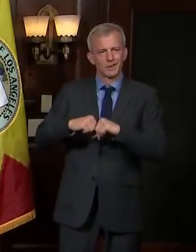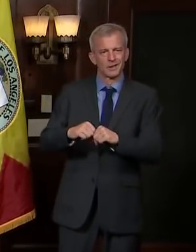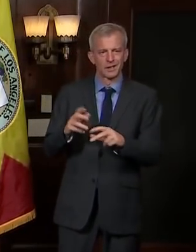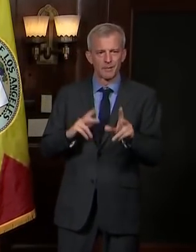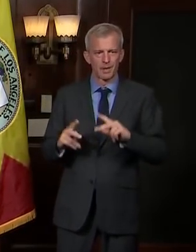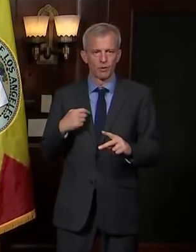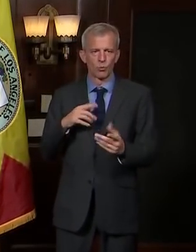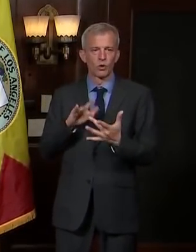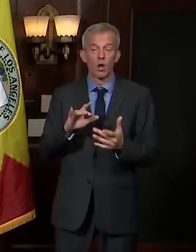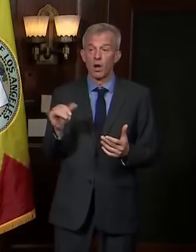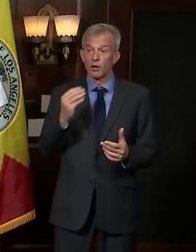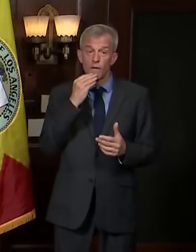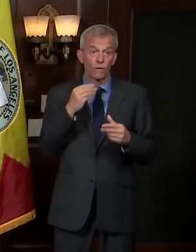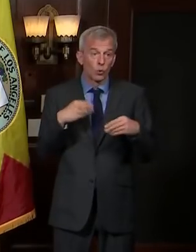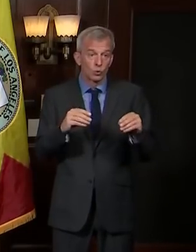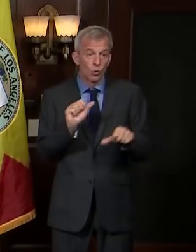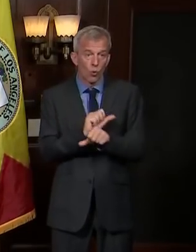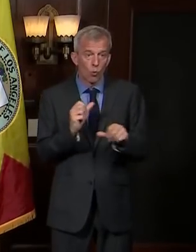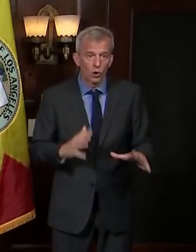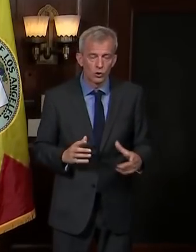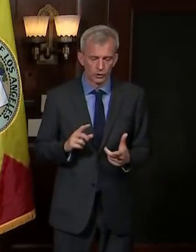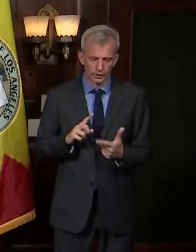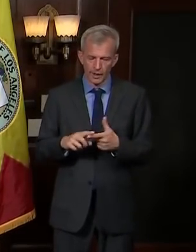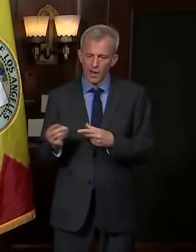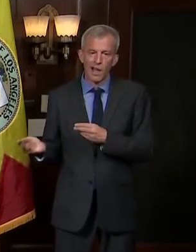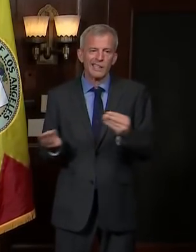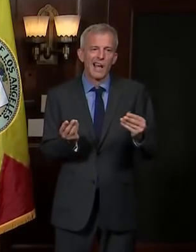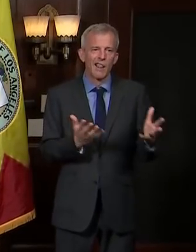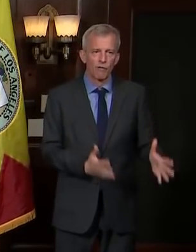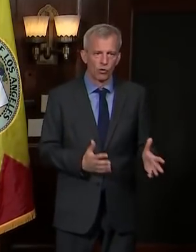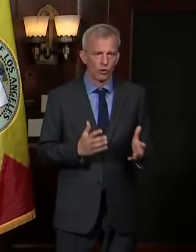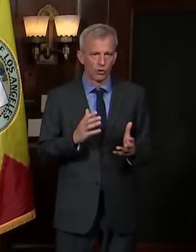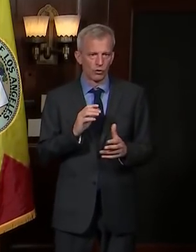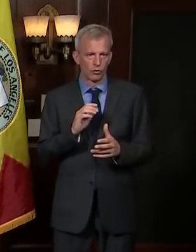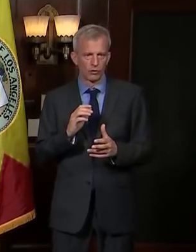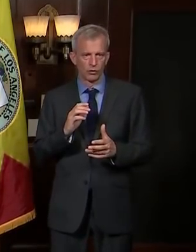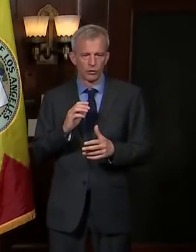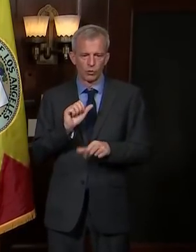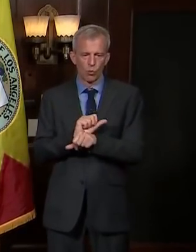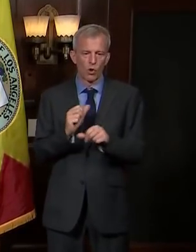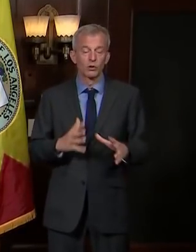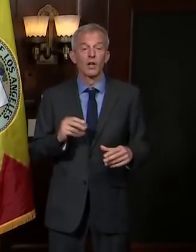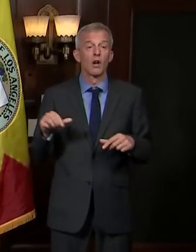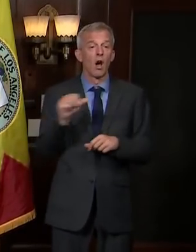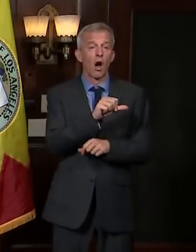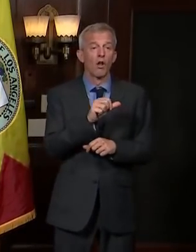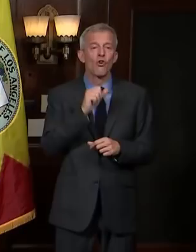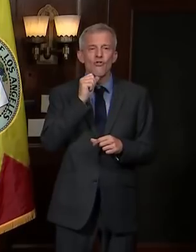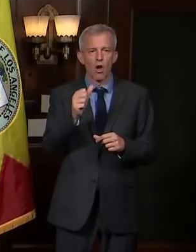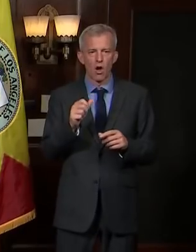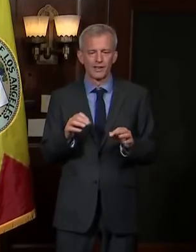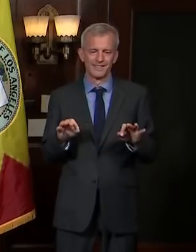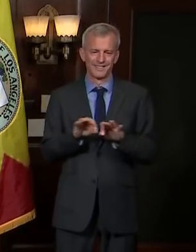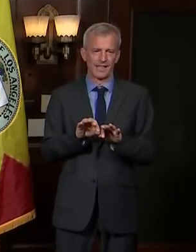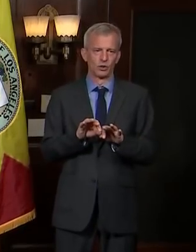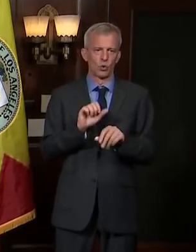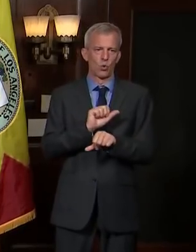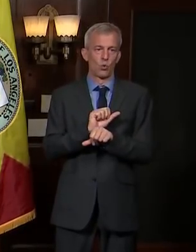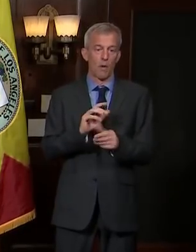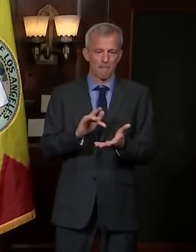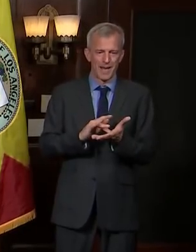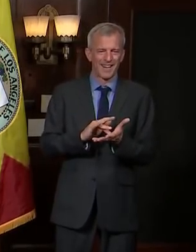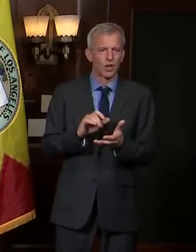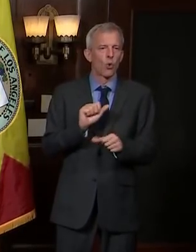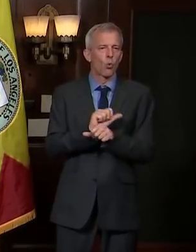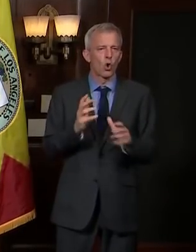like our grocery workers, our delivery workers, and other non-medical essential workers when we interact with them. And early